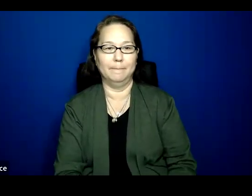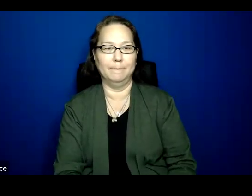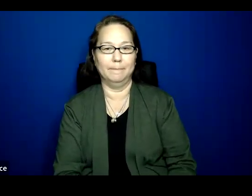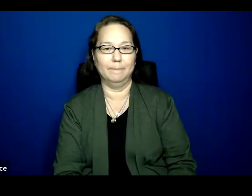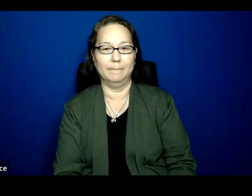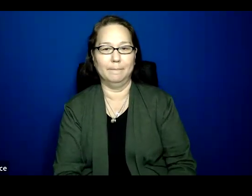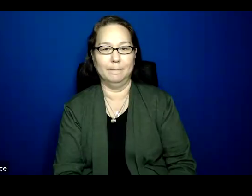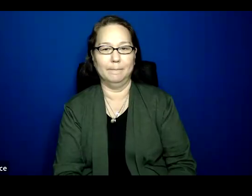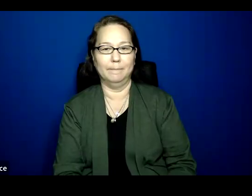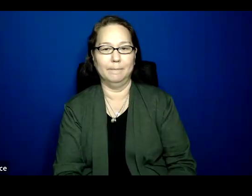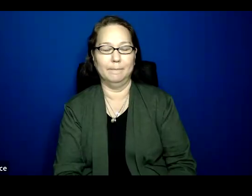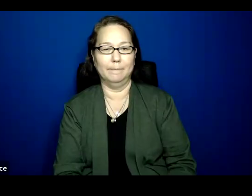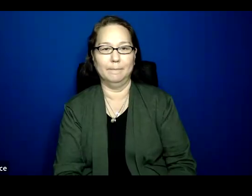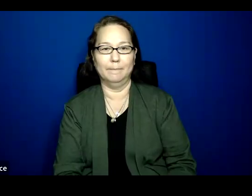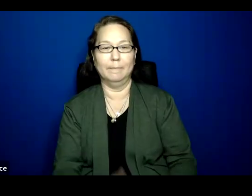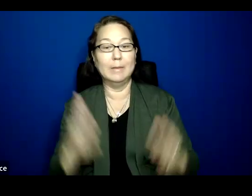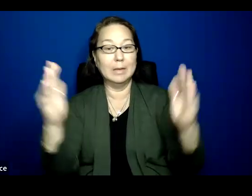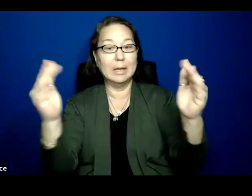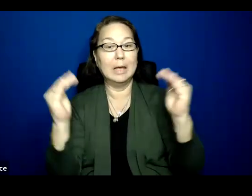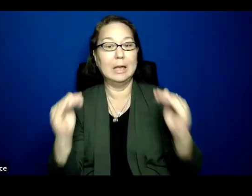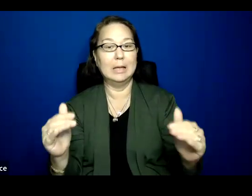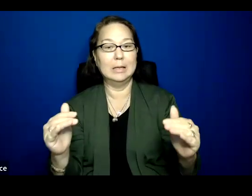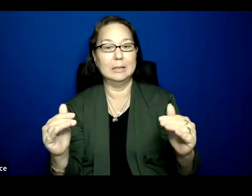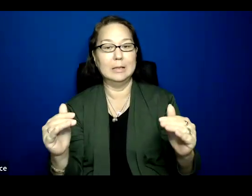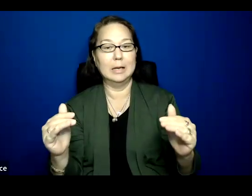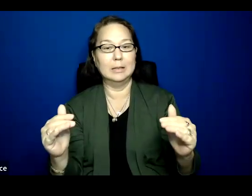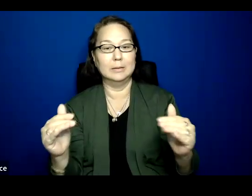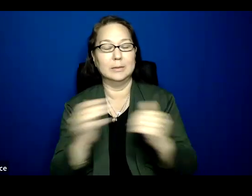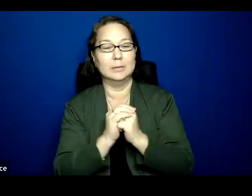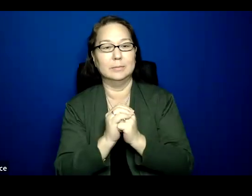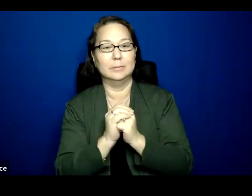The, the, the next speakers.